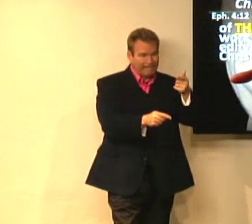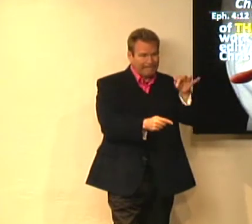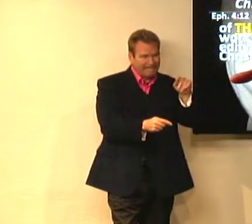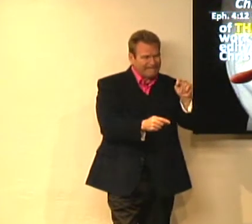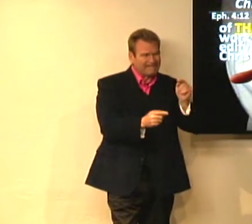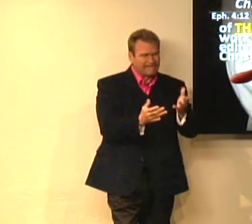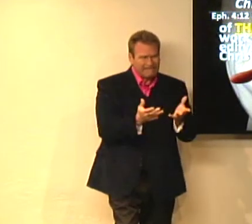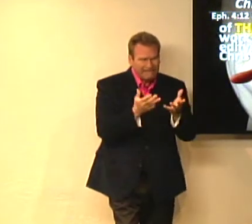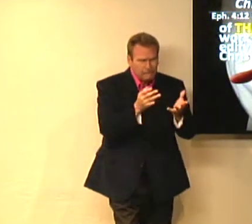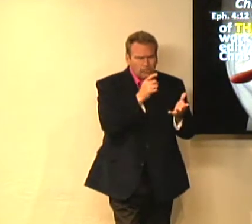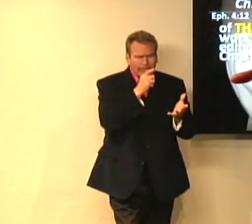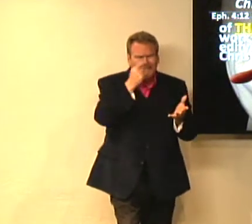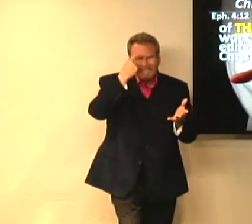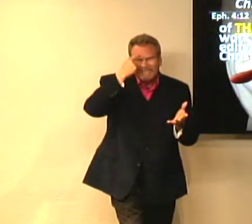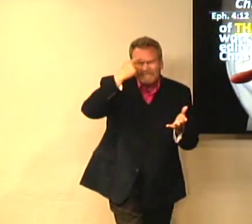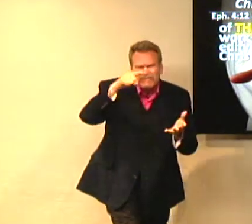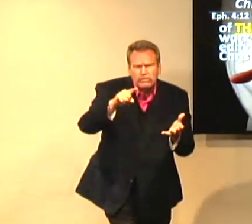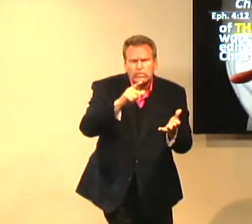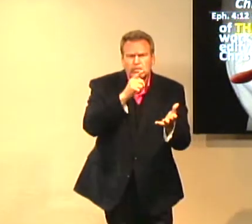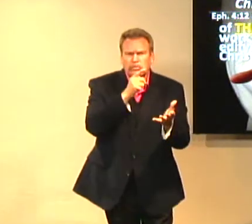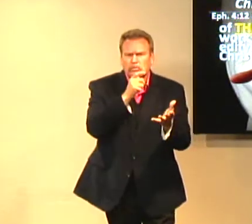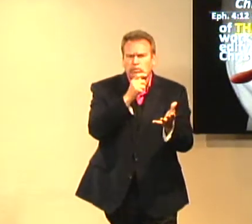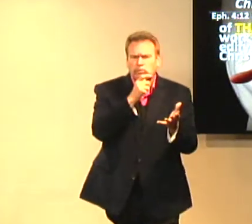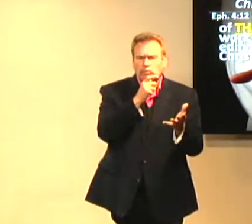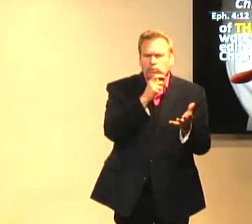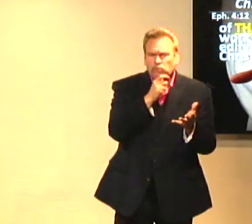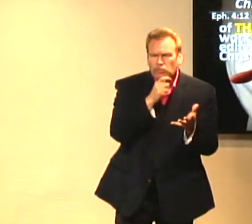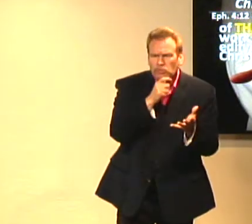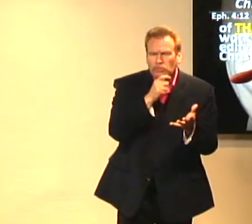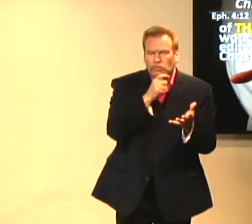So God's gifting of the gifts, who is it for?